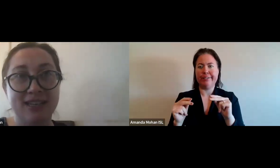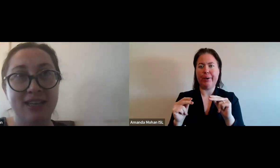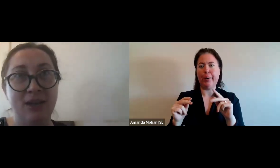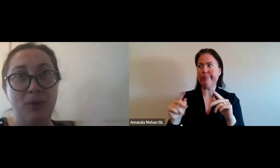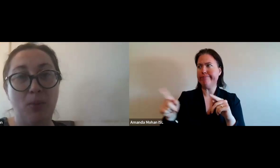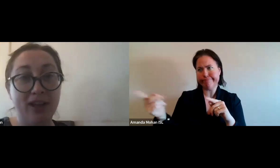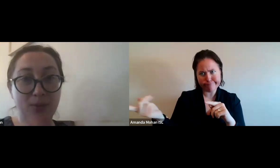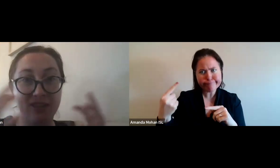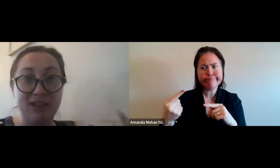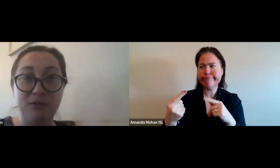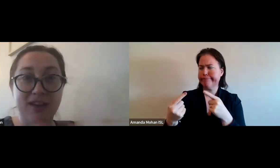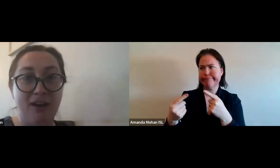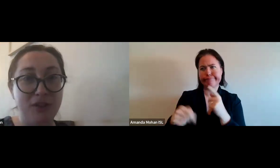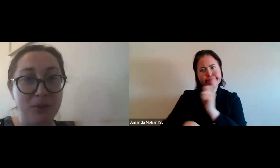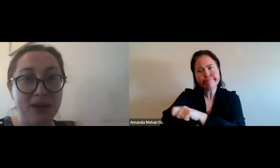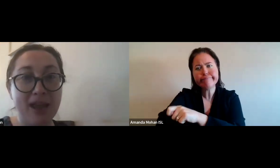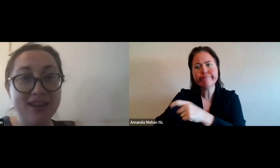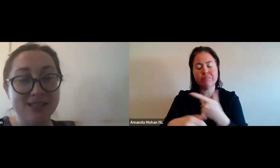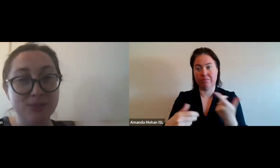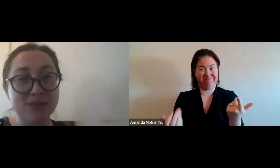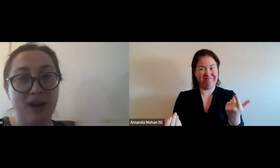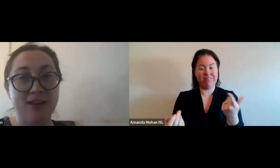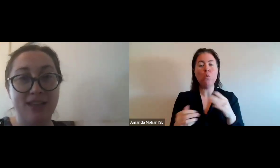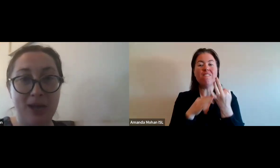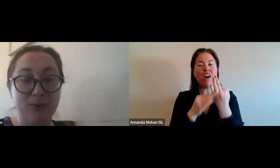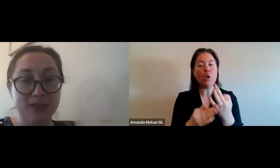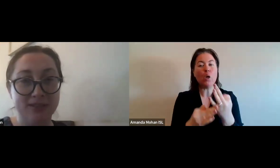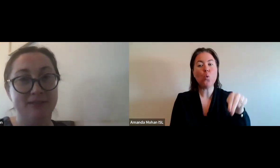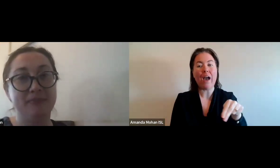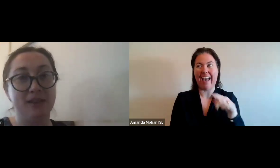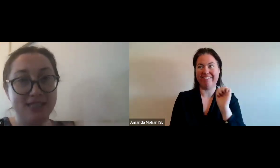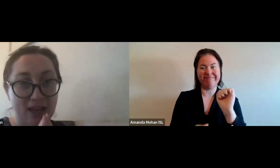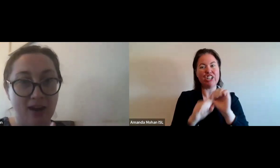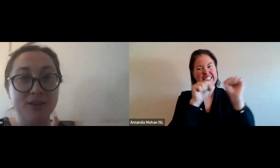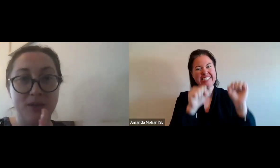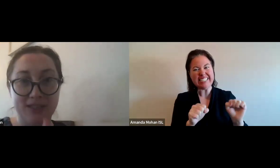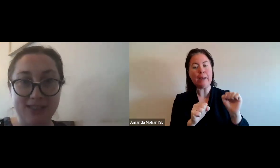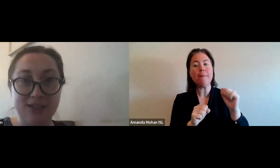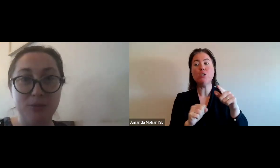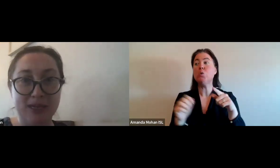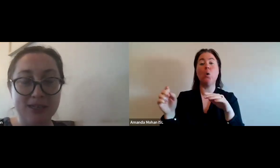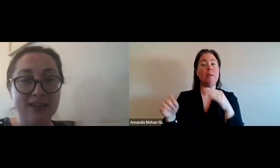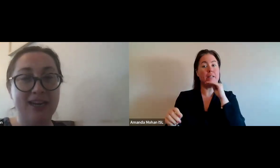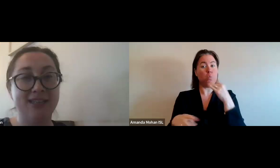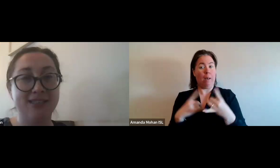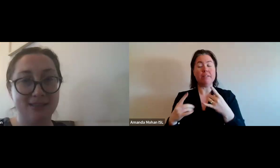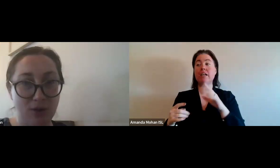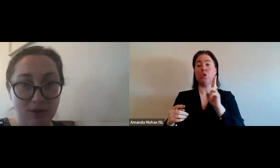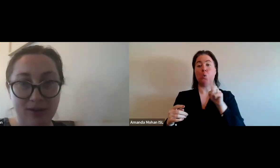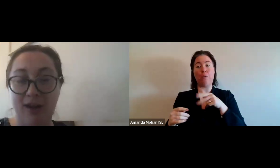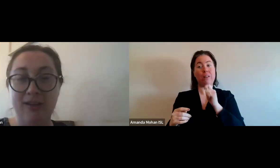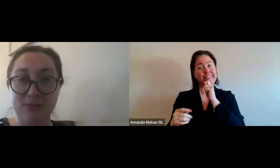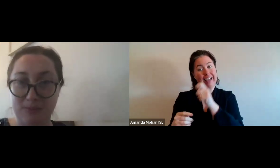guess. We're working within the arena of the UN mechanisms where the UN will tell Ireland what it needs to do better,